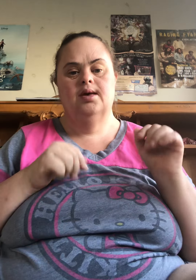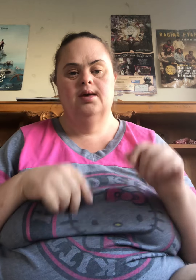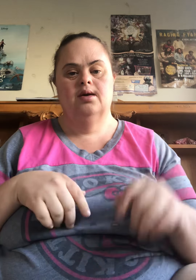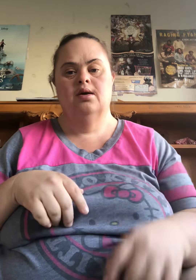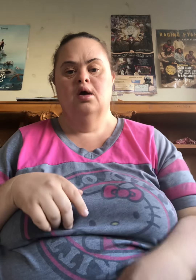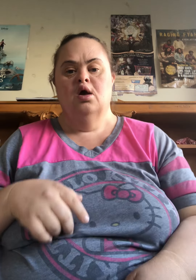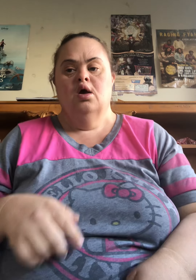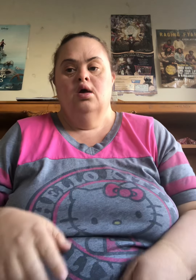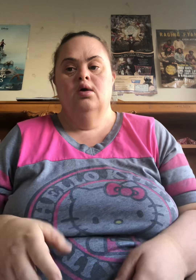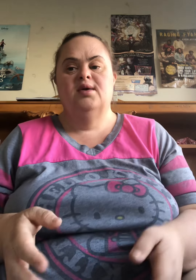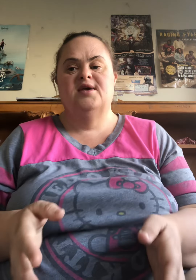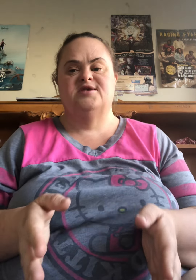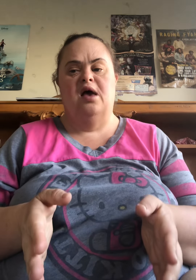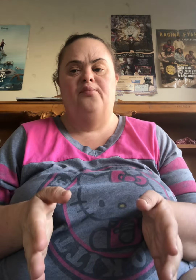disappear, disappear. You disappear.